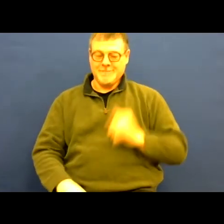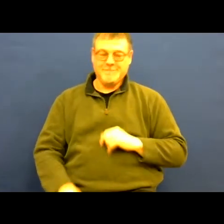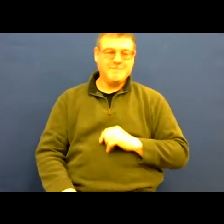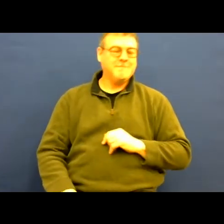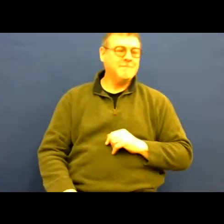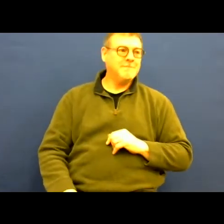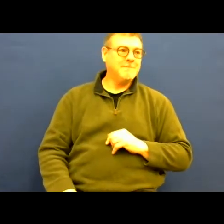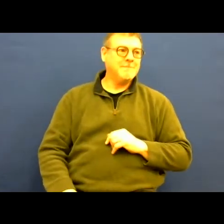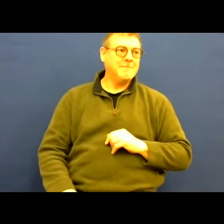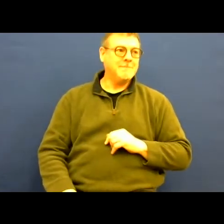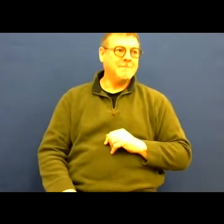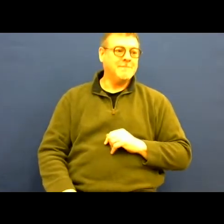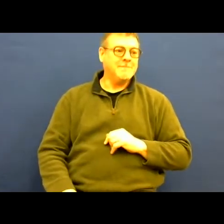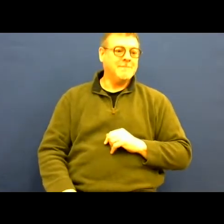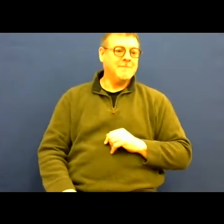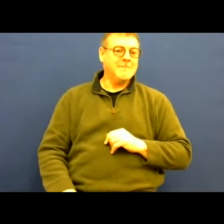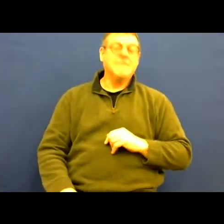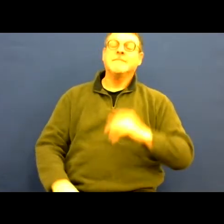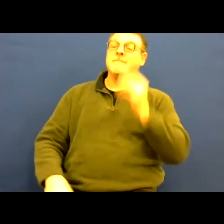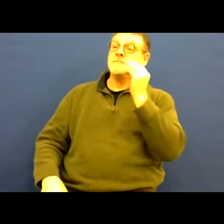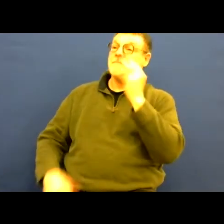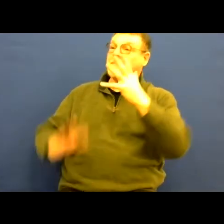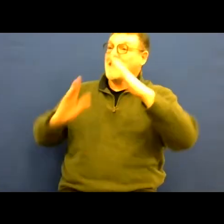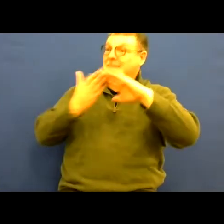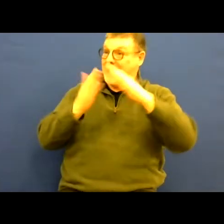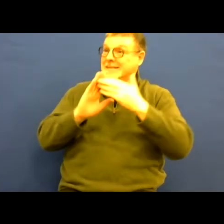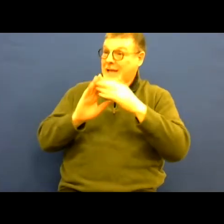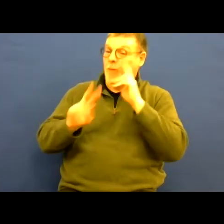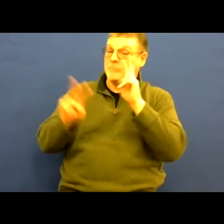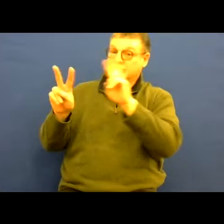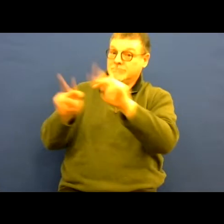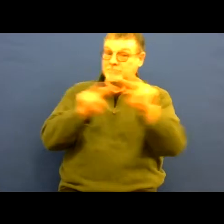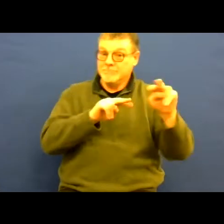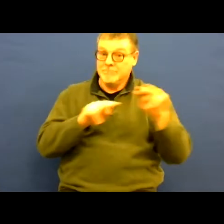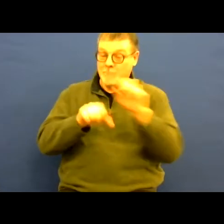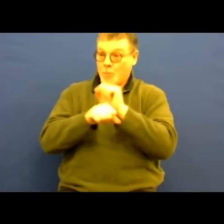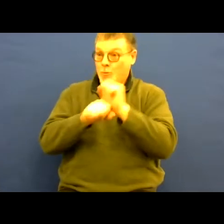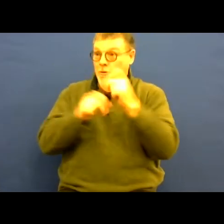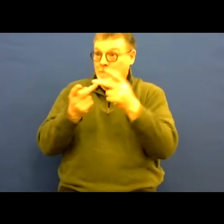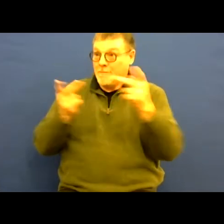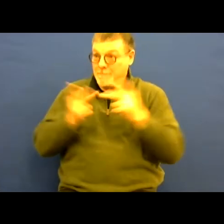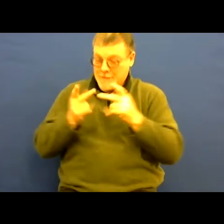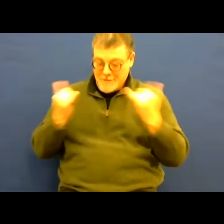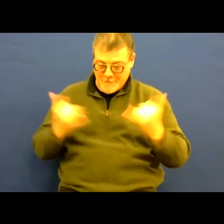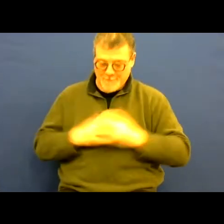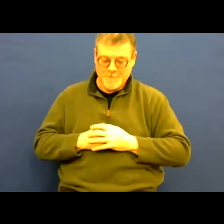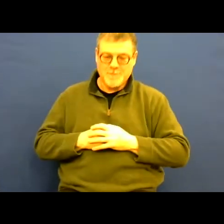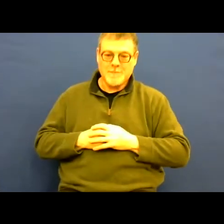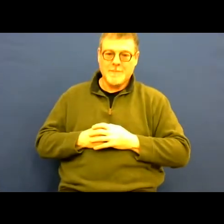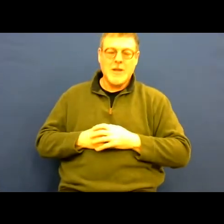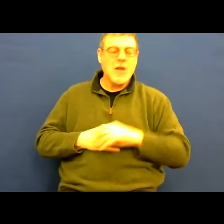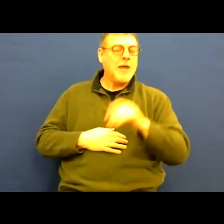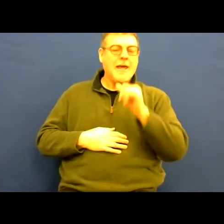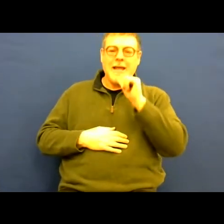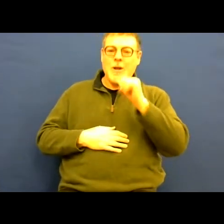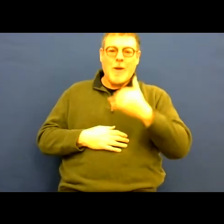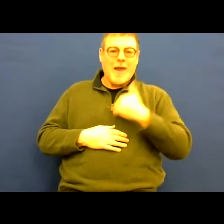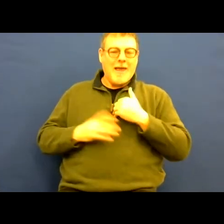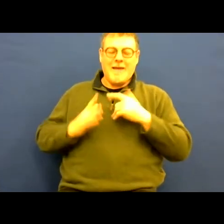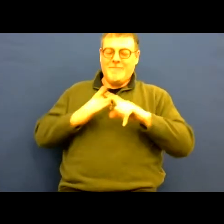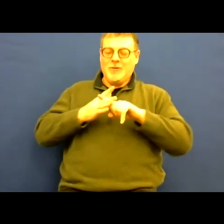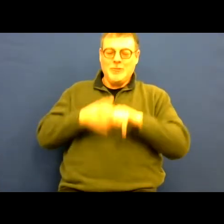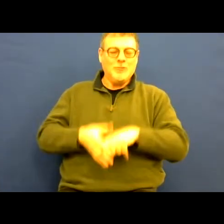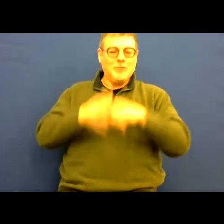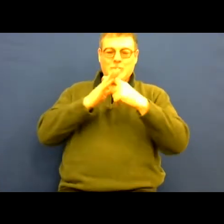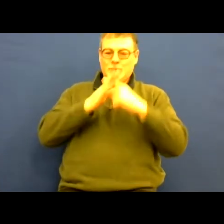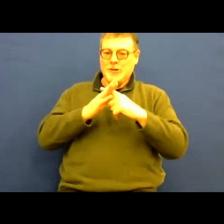So the town is doing the site plan work. So we did not have that originally in the scope of